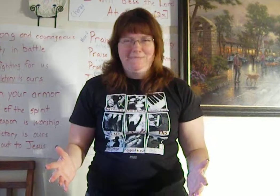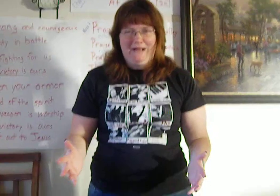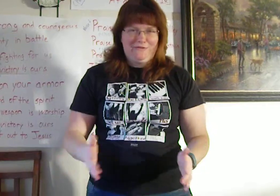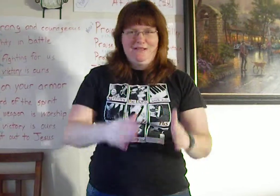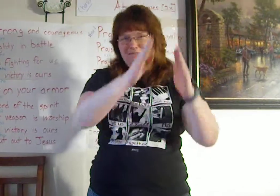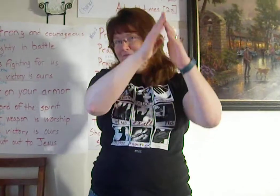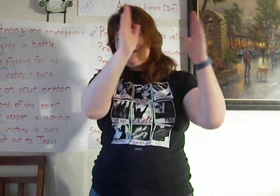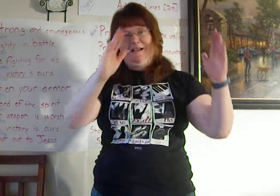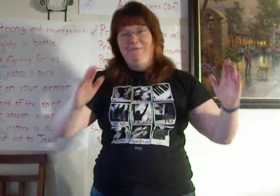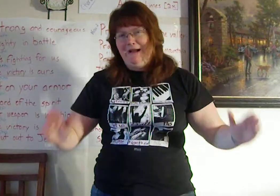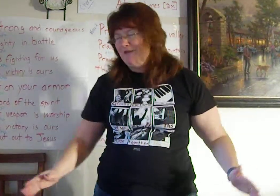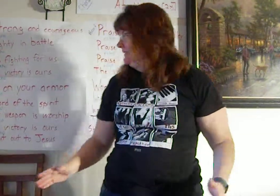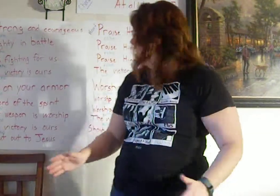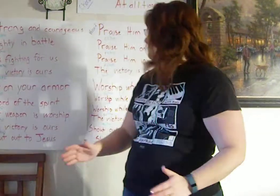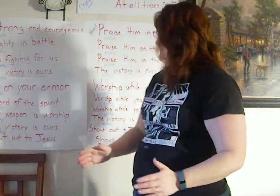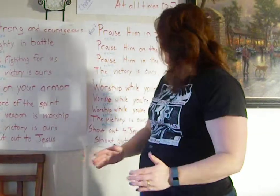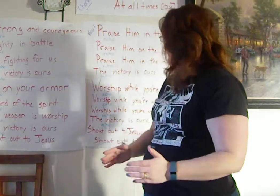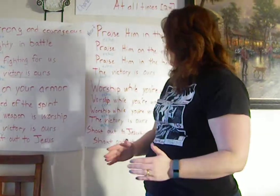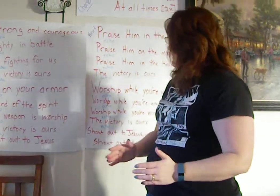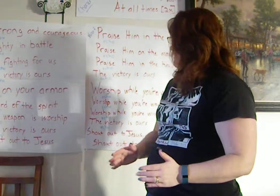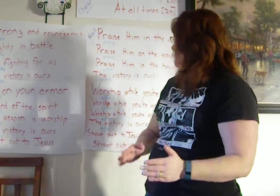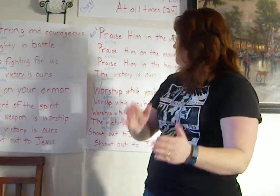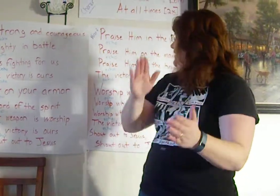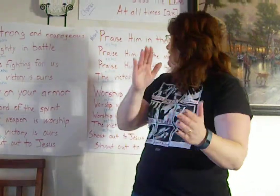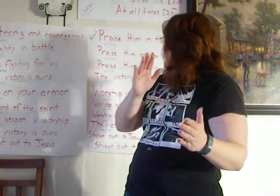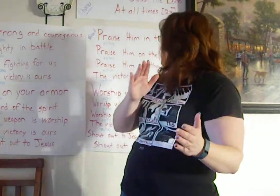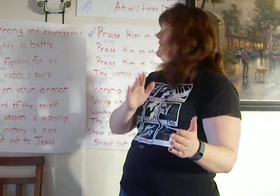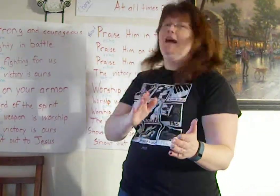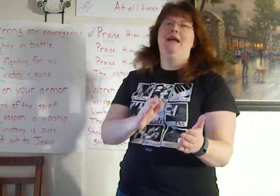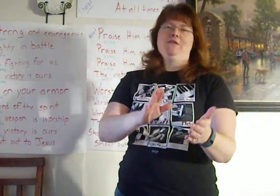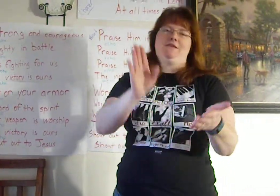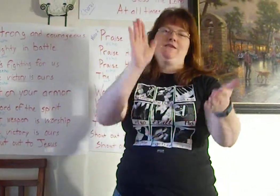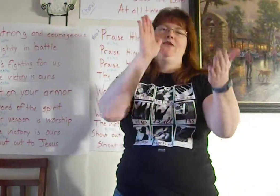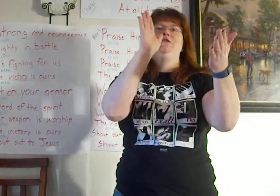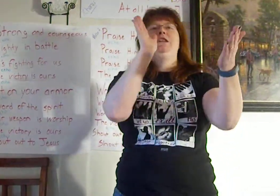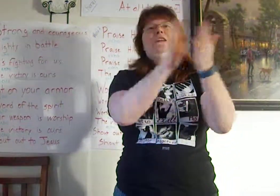you want to sign mountain, just sign mountain. Praise him in the heavens. So you do it again.